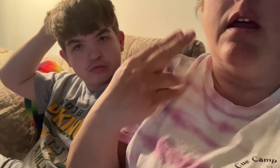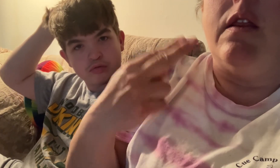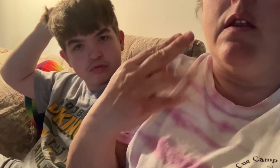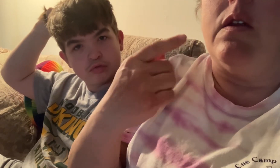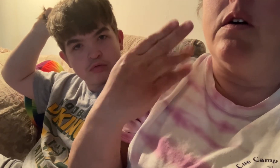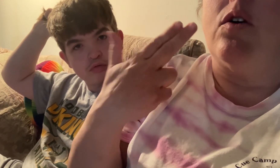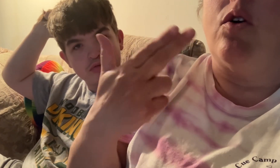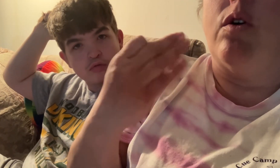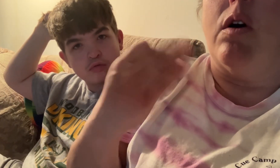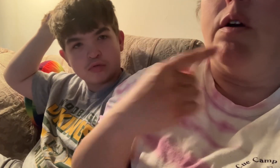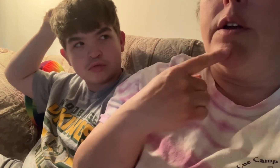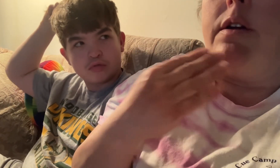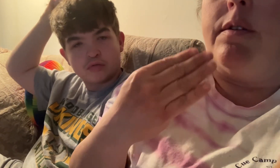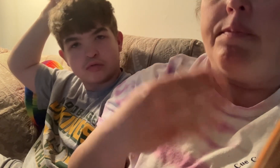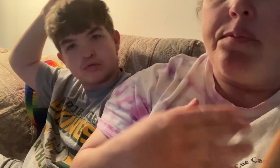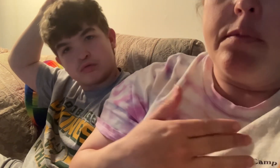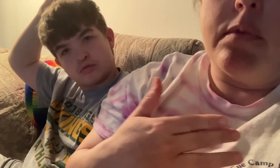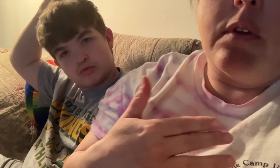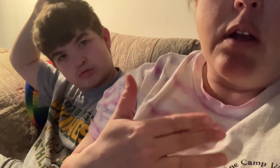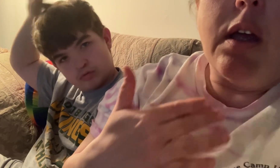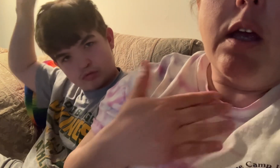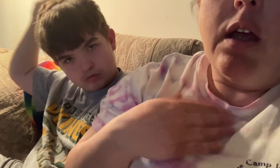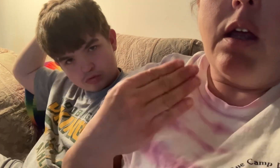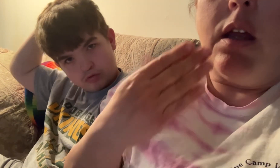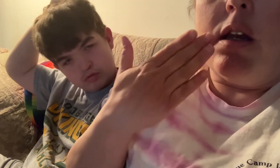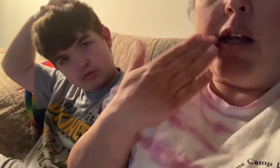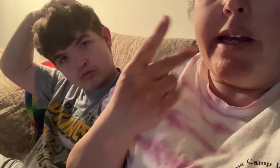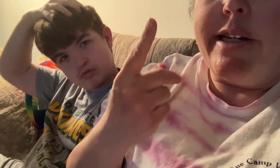in the garden. In each